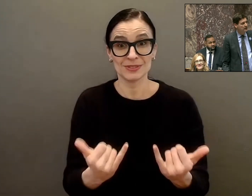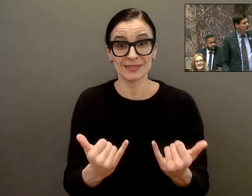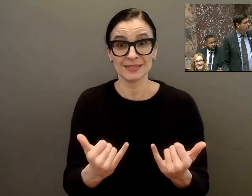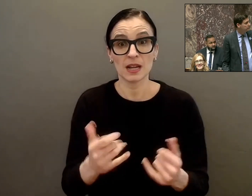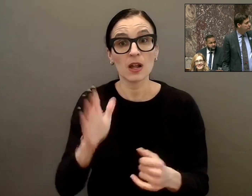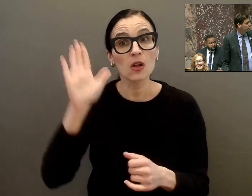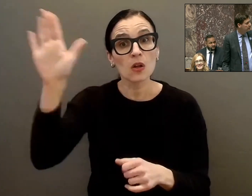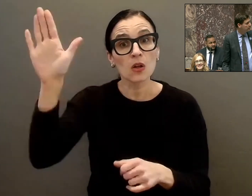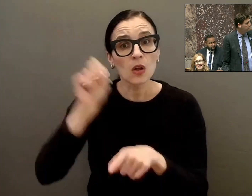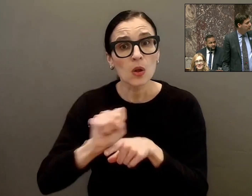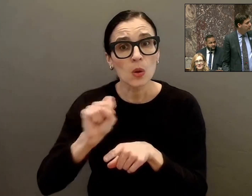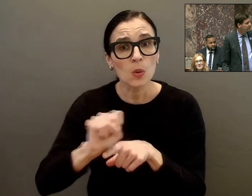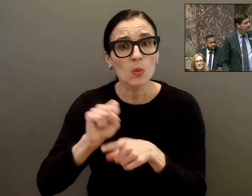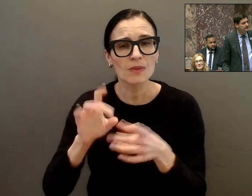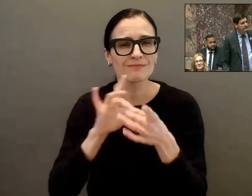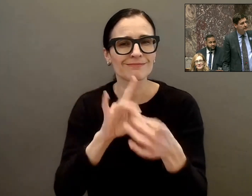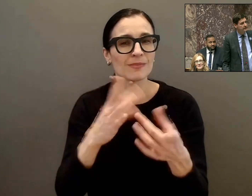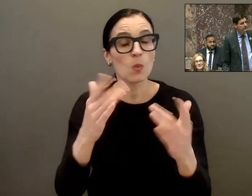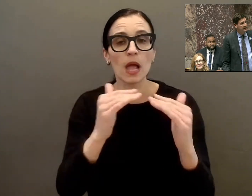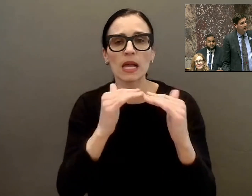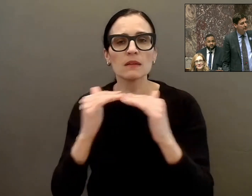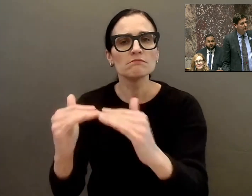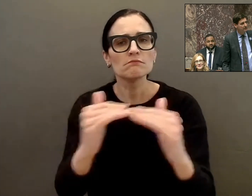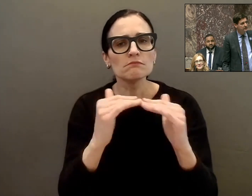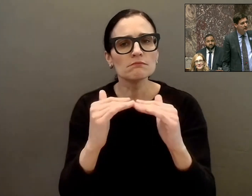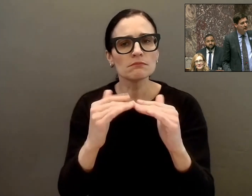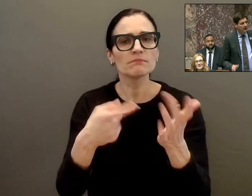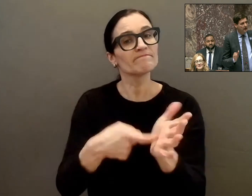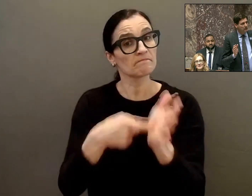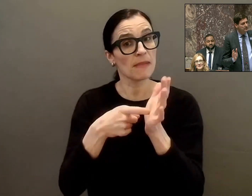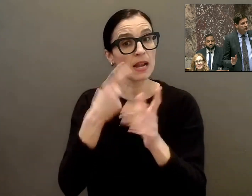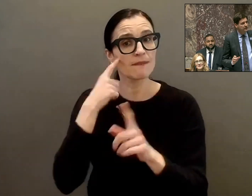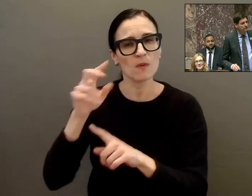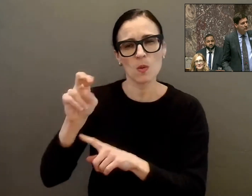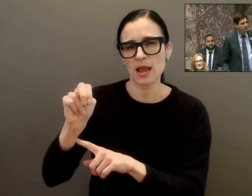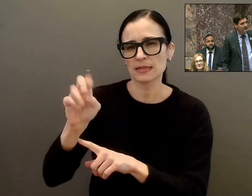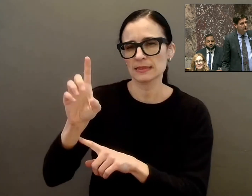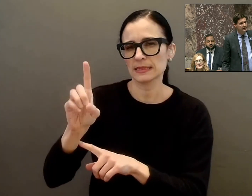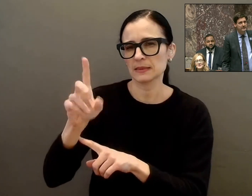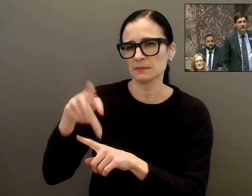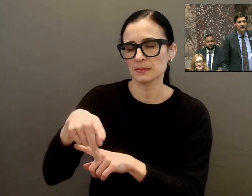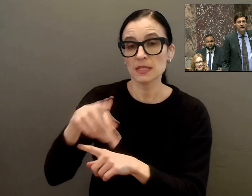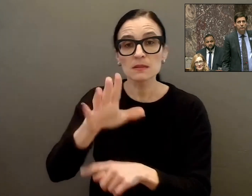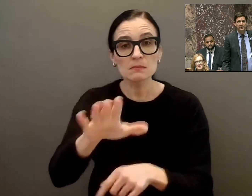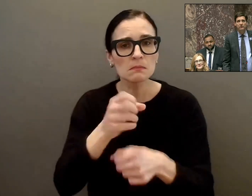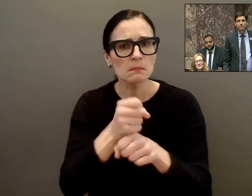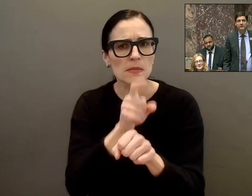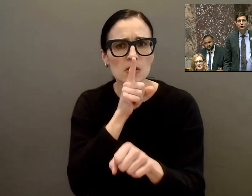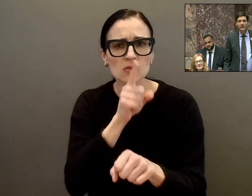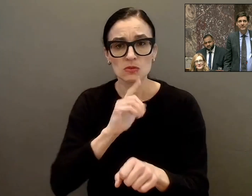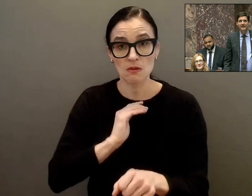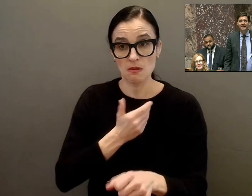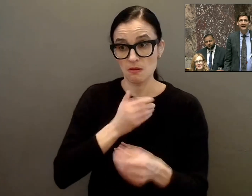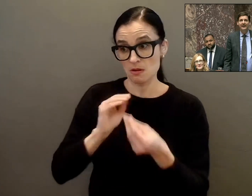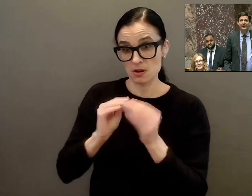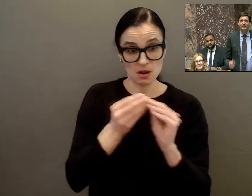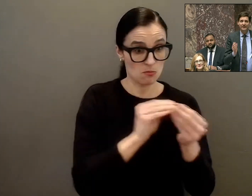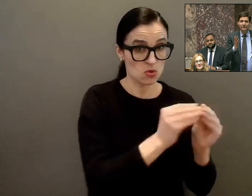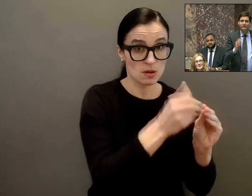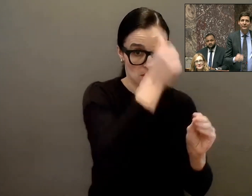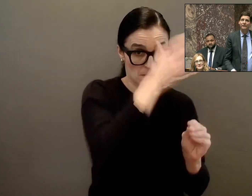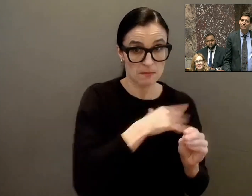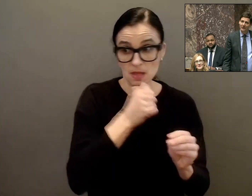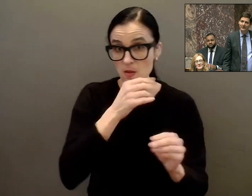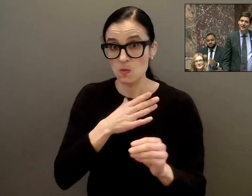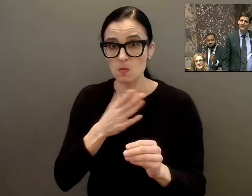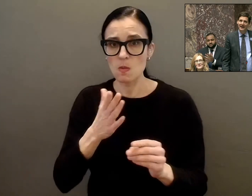NDP, to ensure that we better reflected the makeup of the province. I wanted to make sure that was on the record, and would the House please join me in making